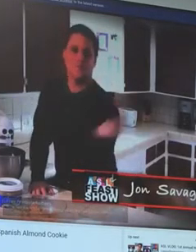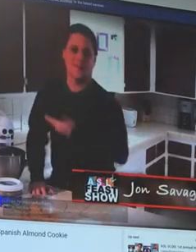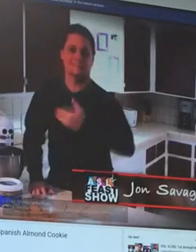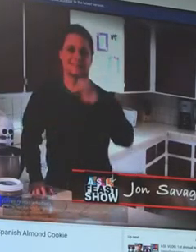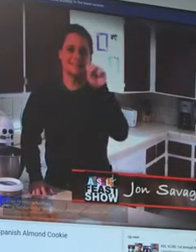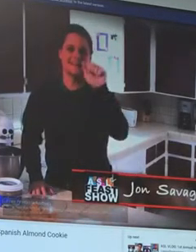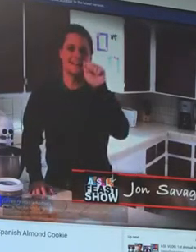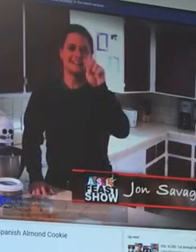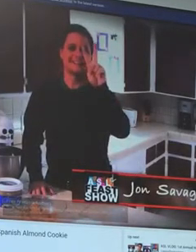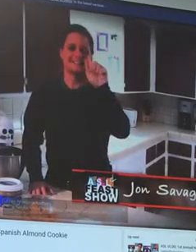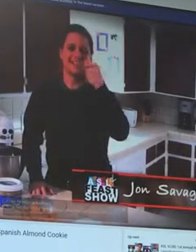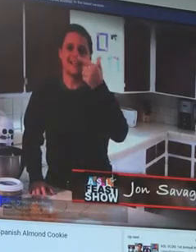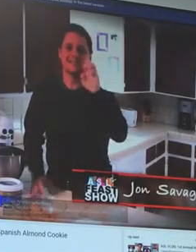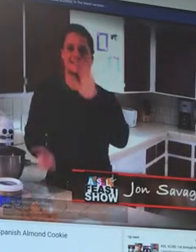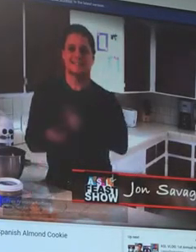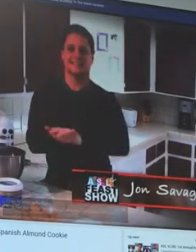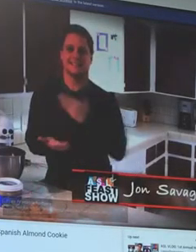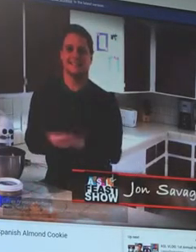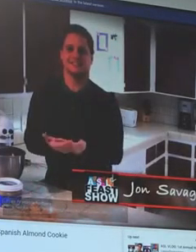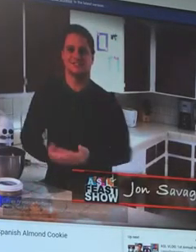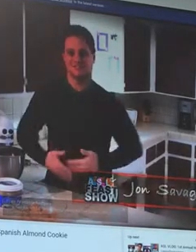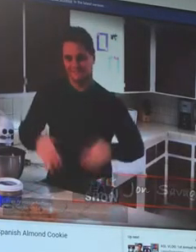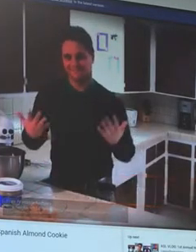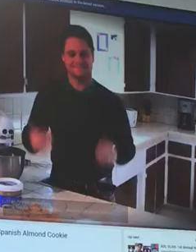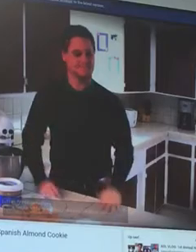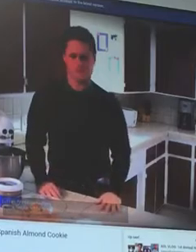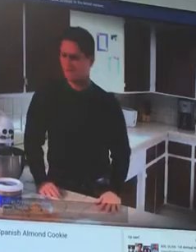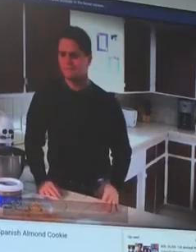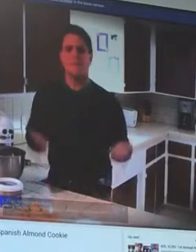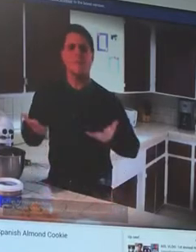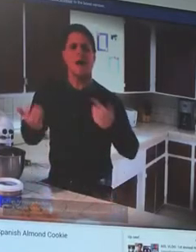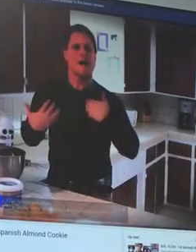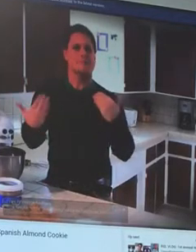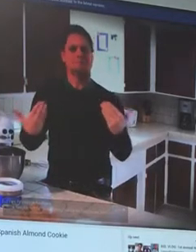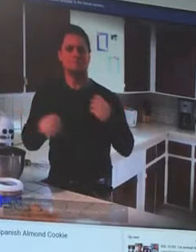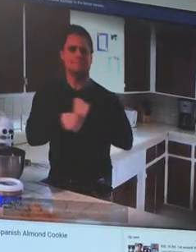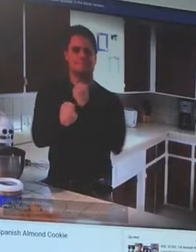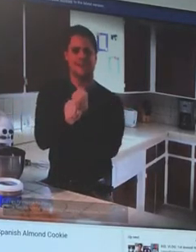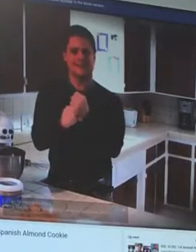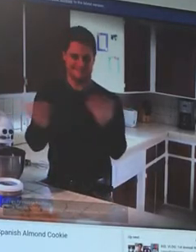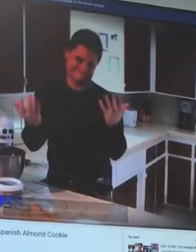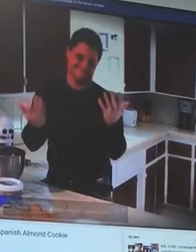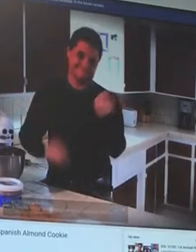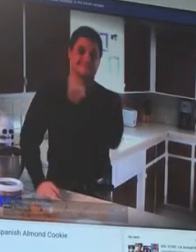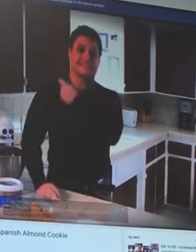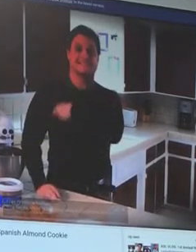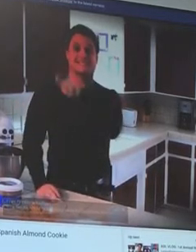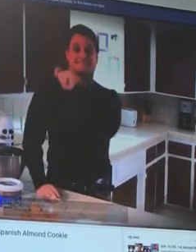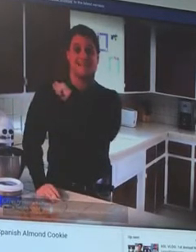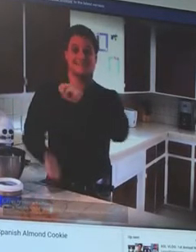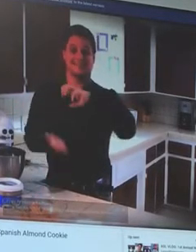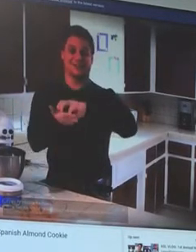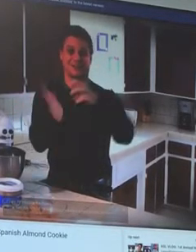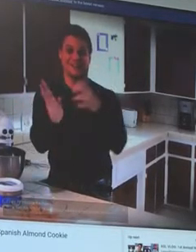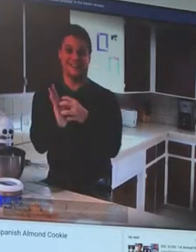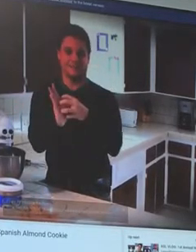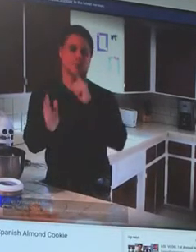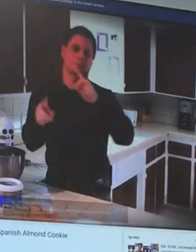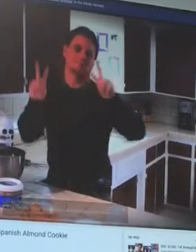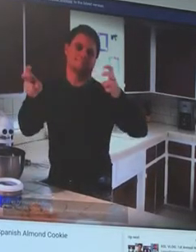Hey, good afternoon, everybody, and welcome to Savage Kitchen. So today we are going to make a type of